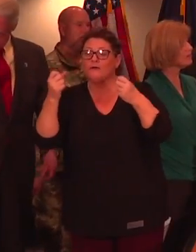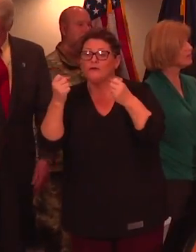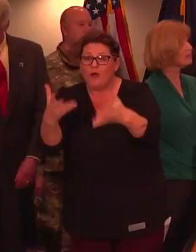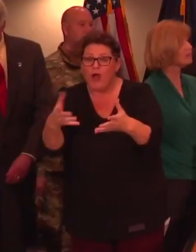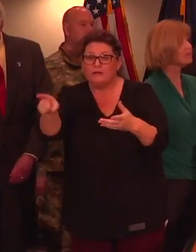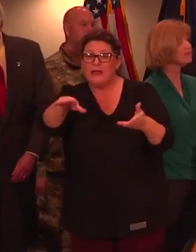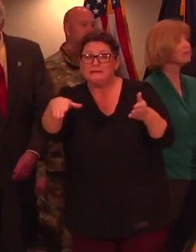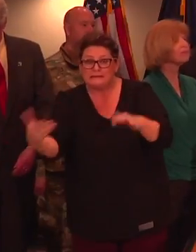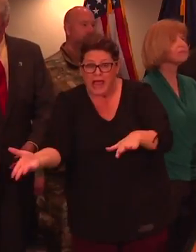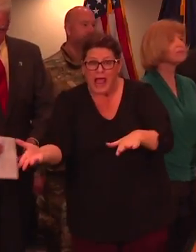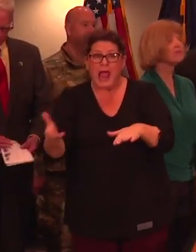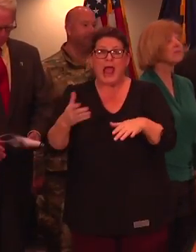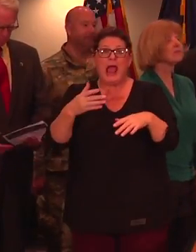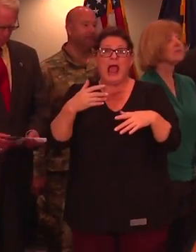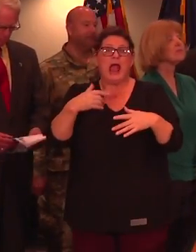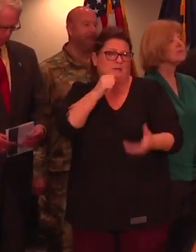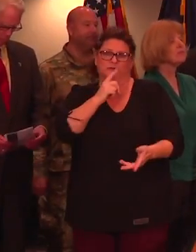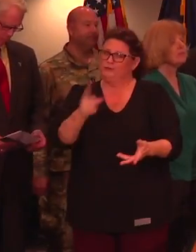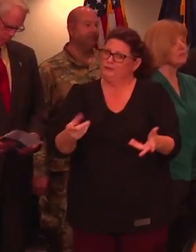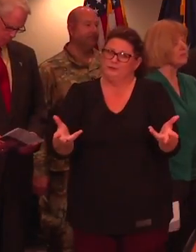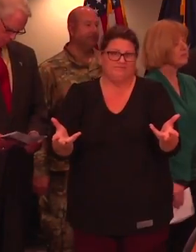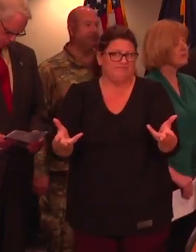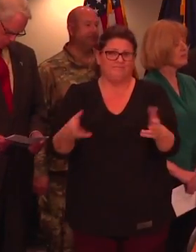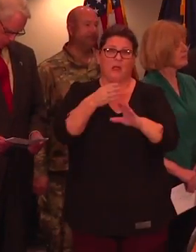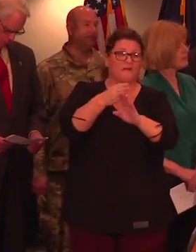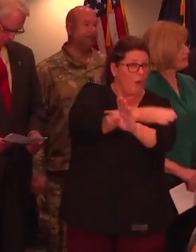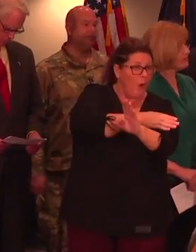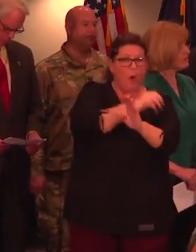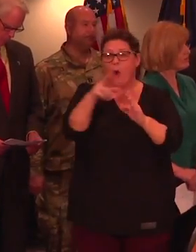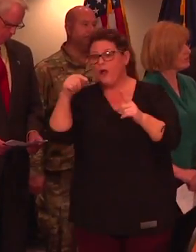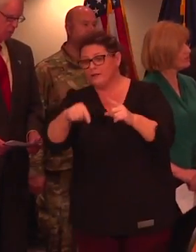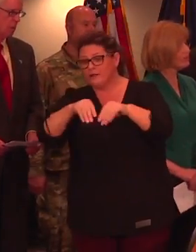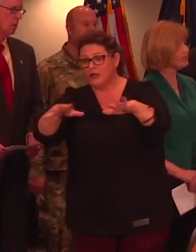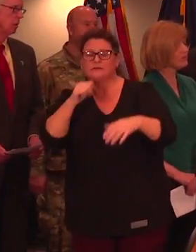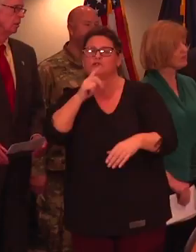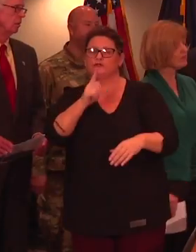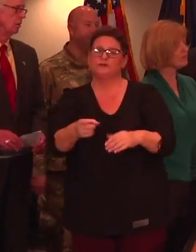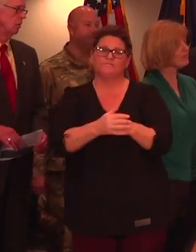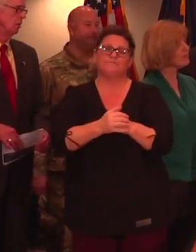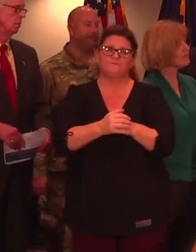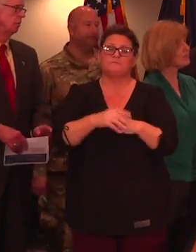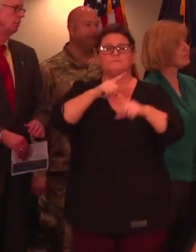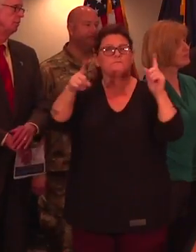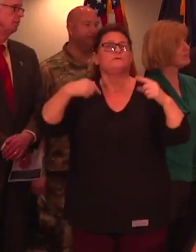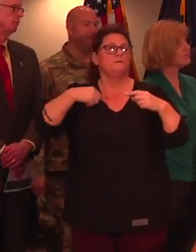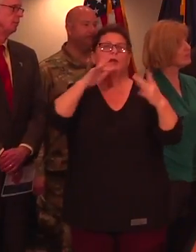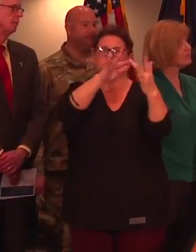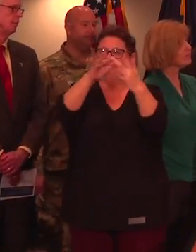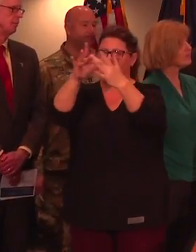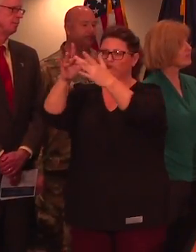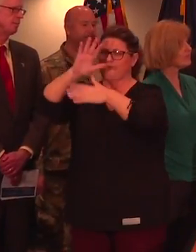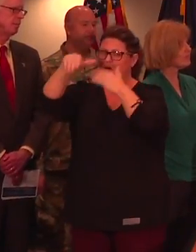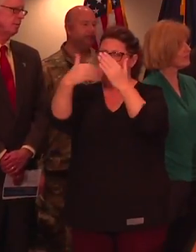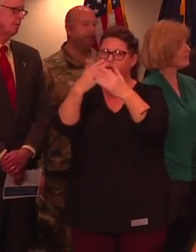We reported on the patient's death yesterday. We are continuing to work with the facility to identify all contacts and are